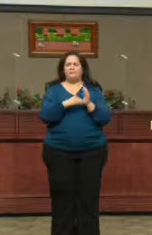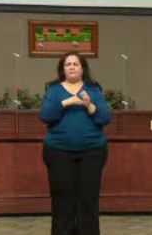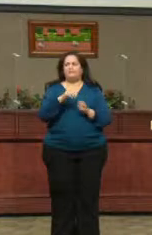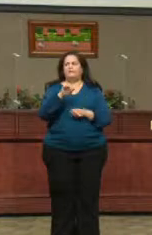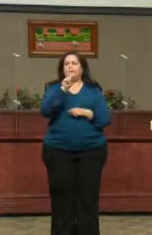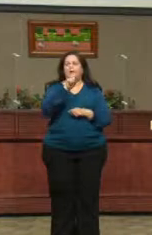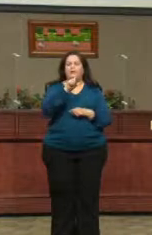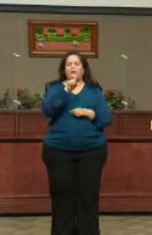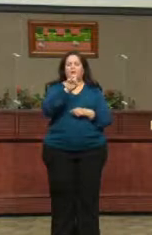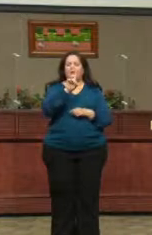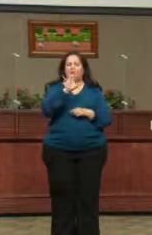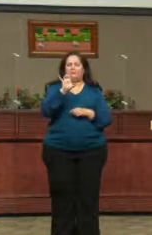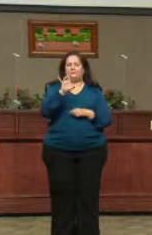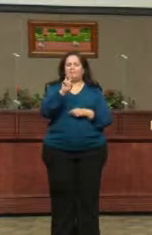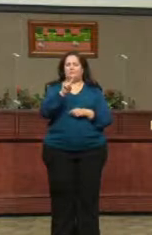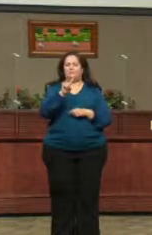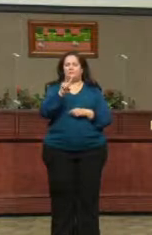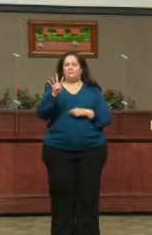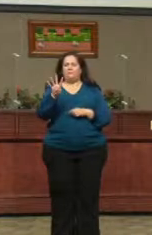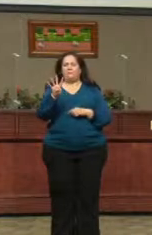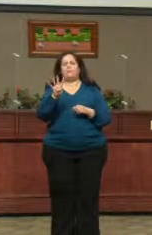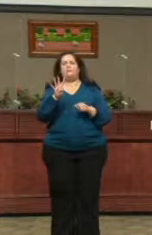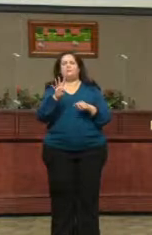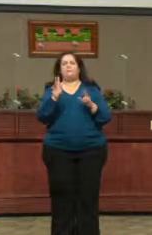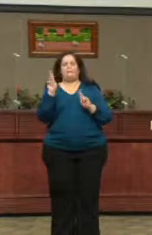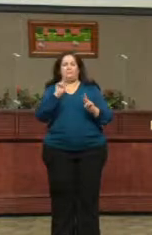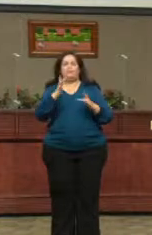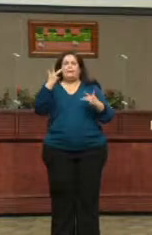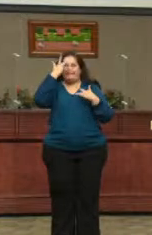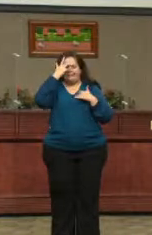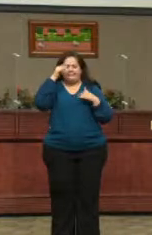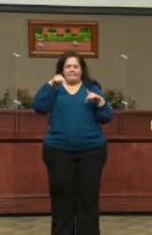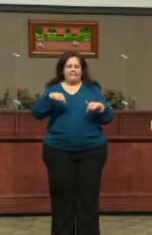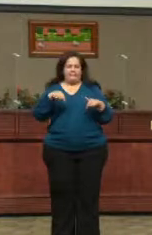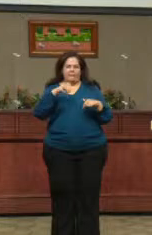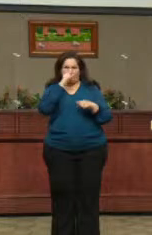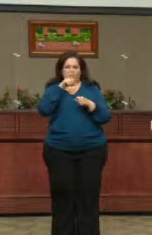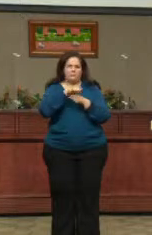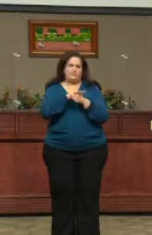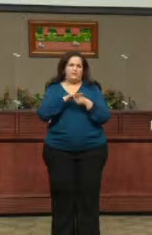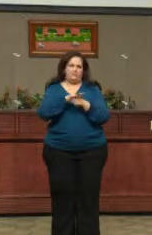110,824 positive COVID-19 cases in Orange County.